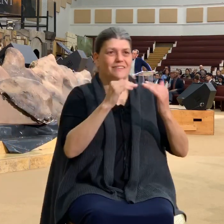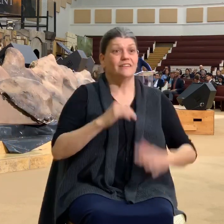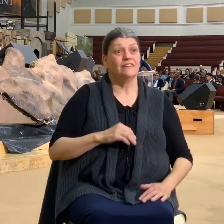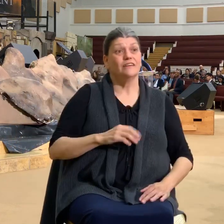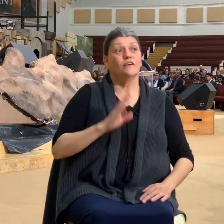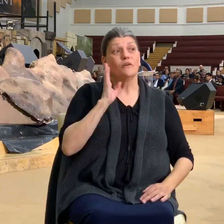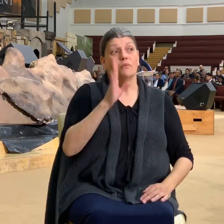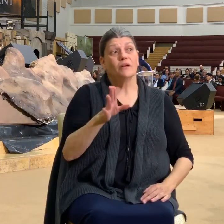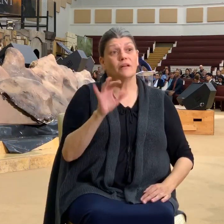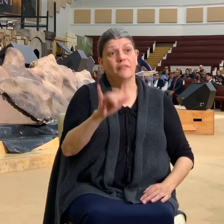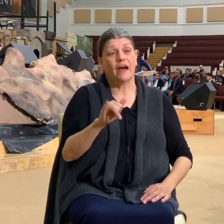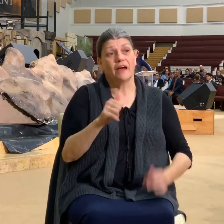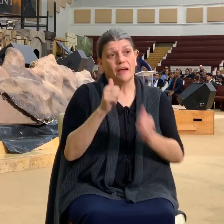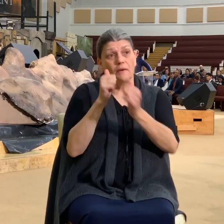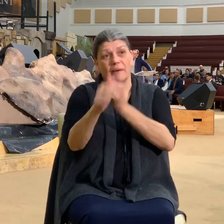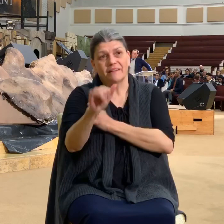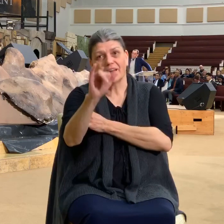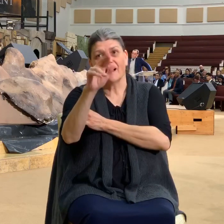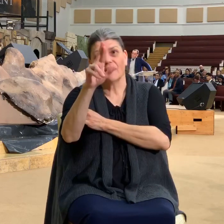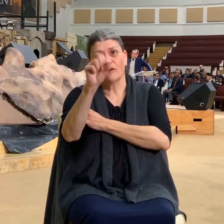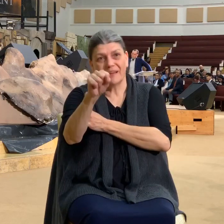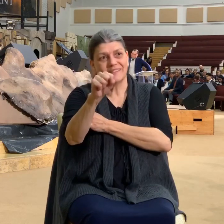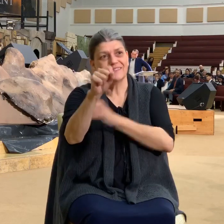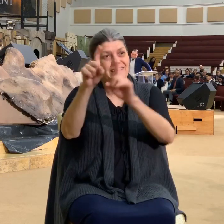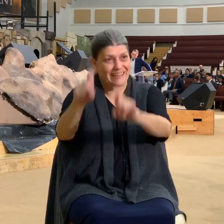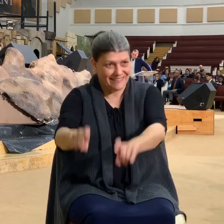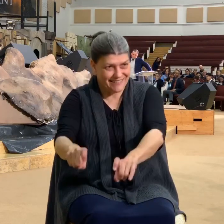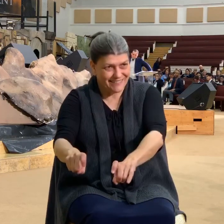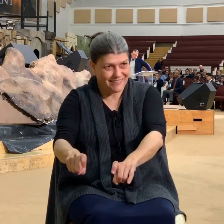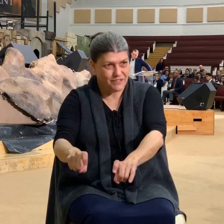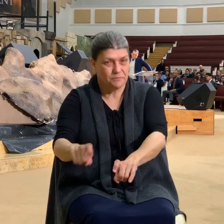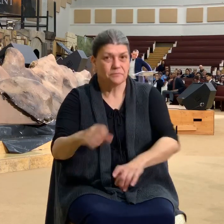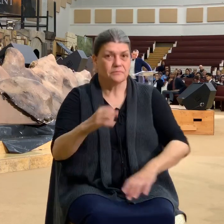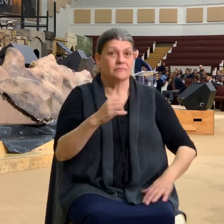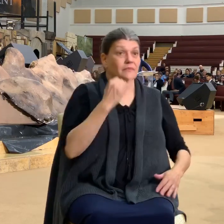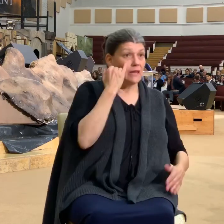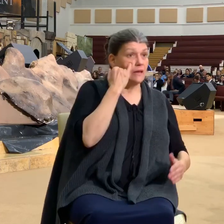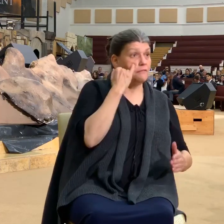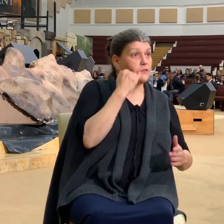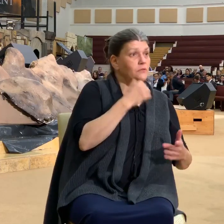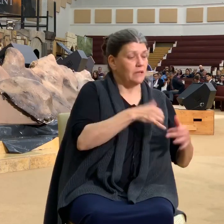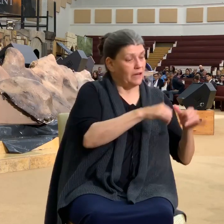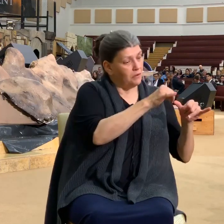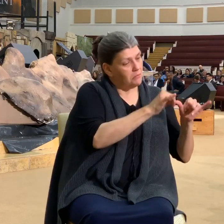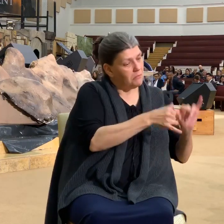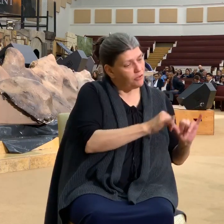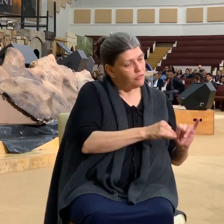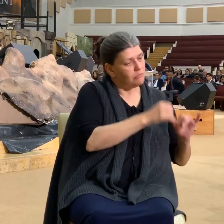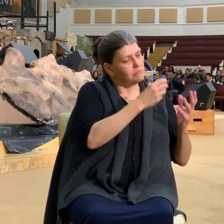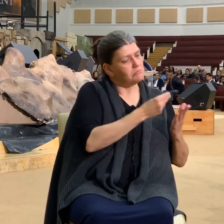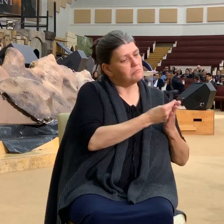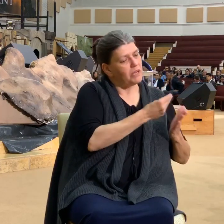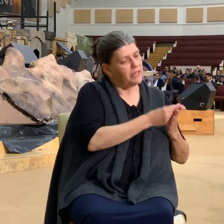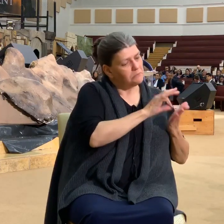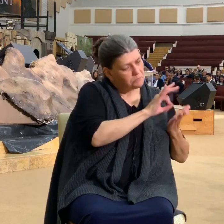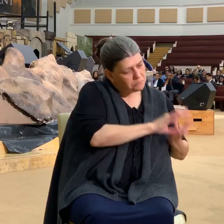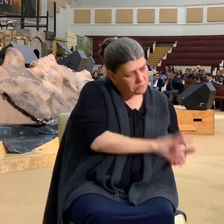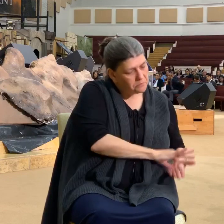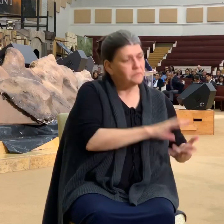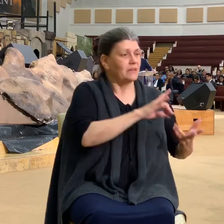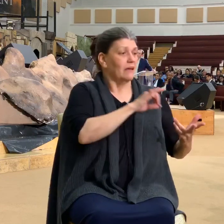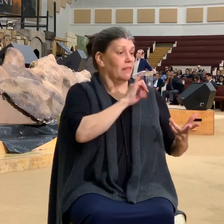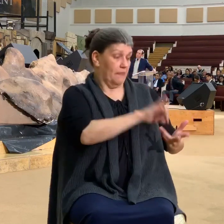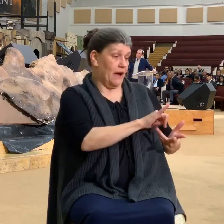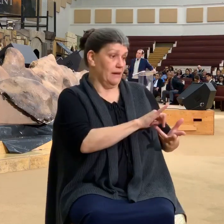Would that pass the IRS test? That's the word of God. That's what he says. If what